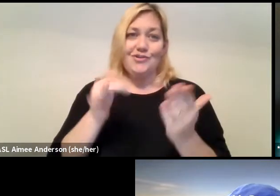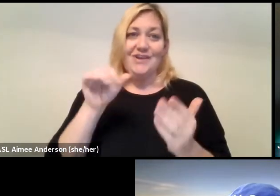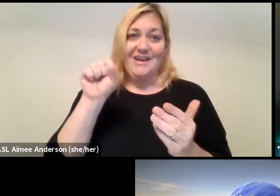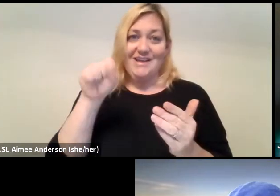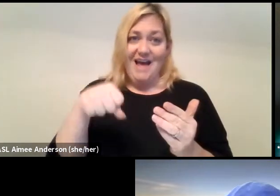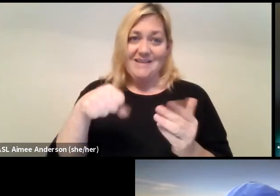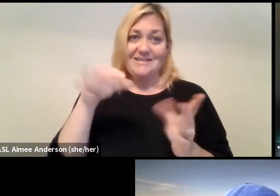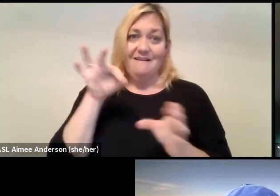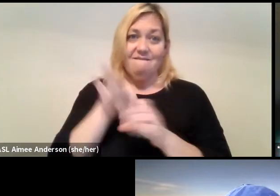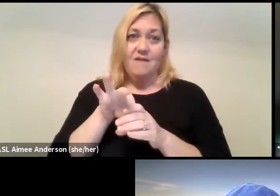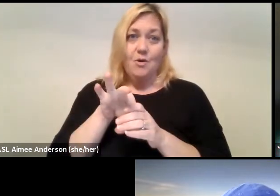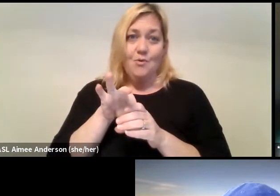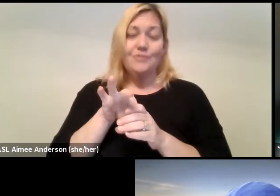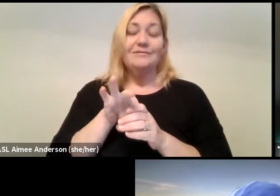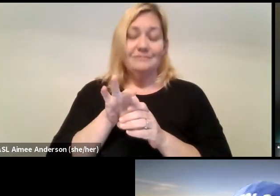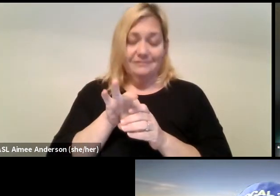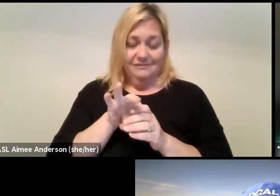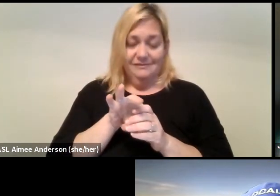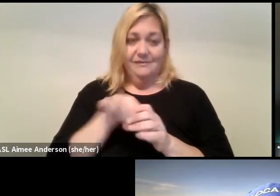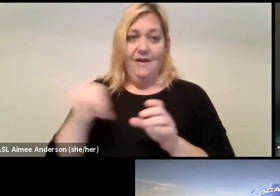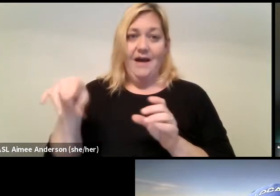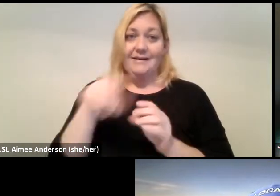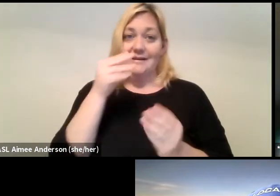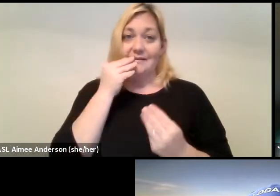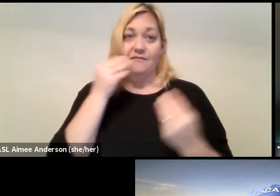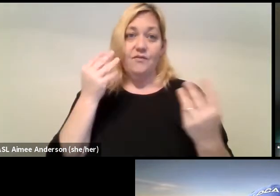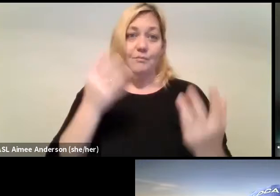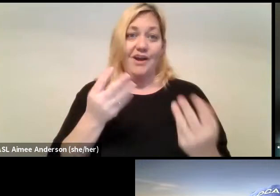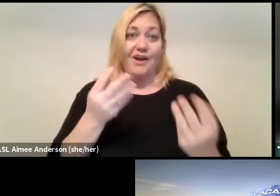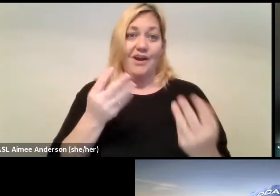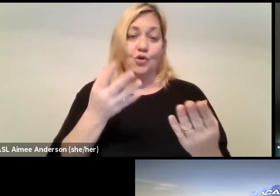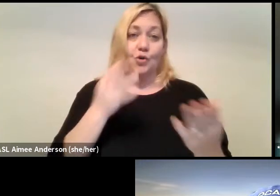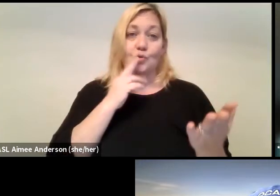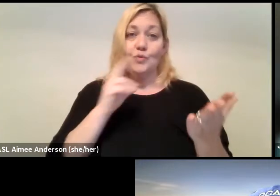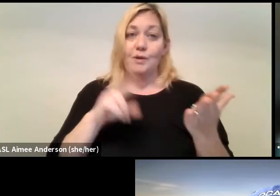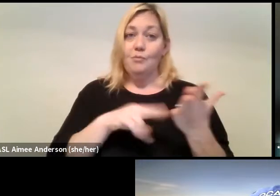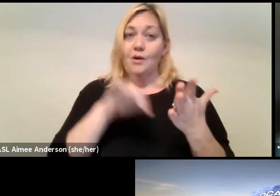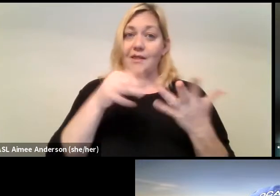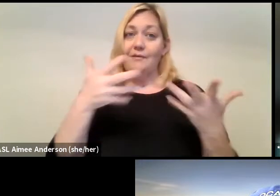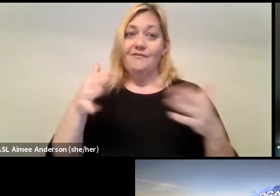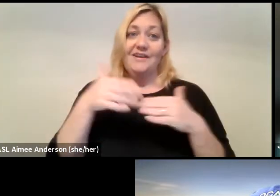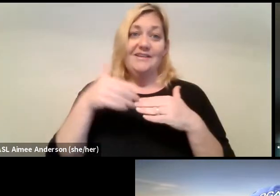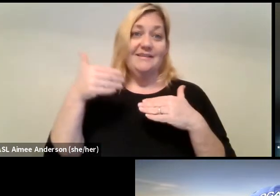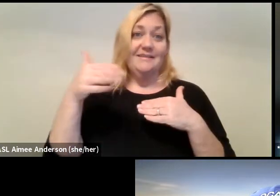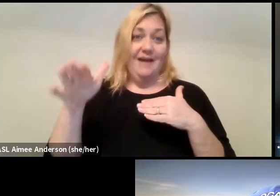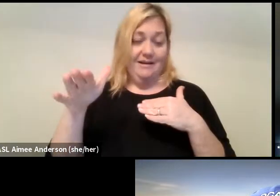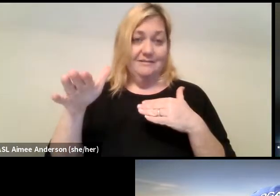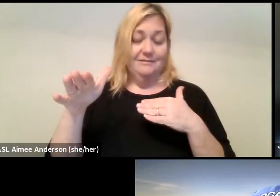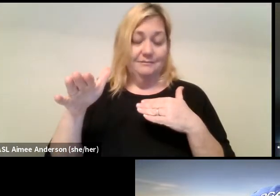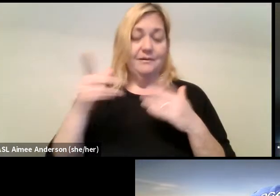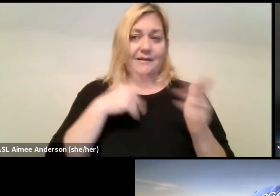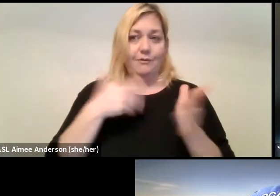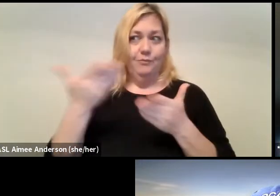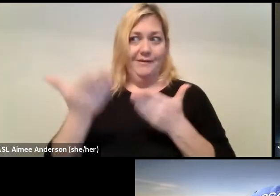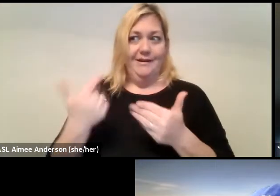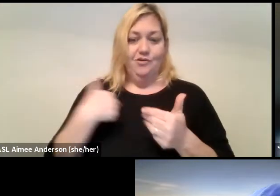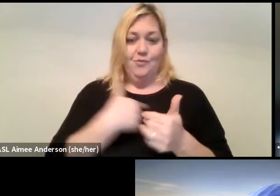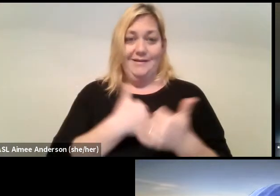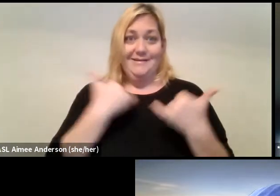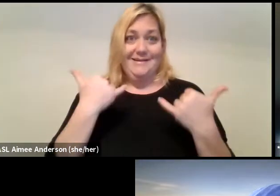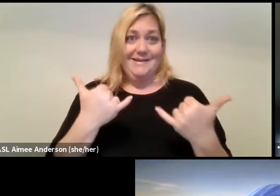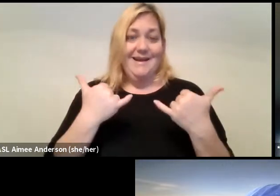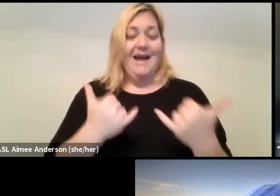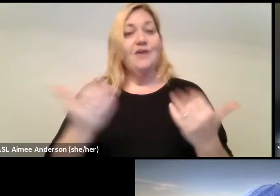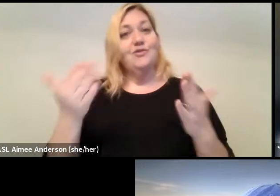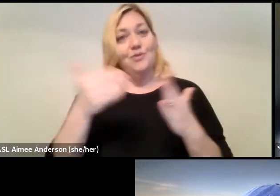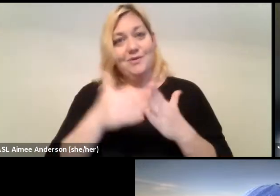vote on this informational report that was sent, that is being presented to us today. So I,